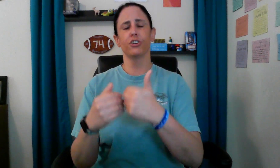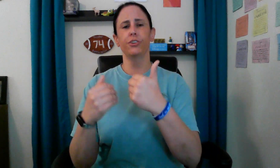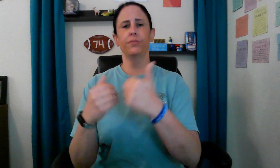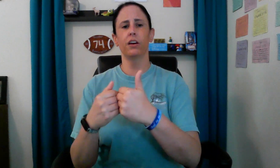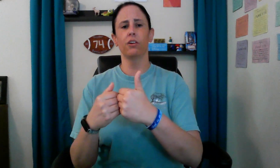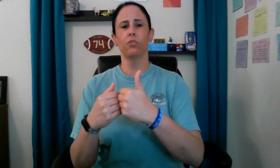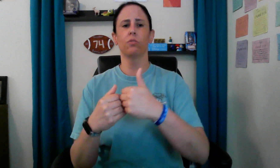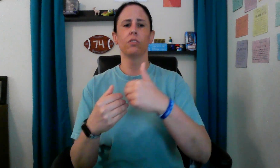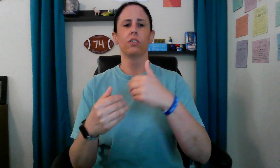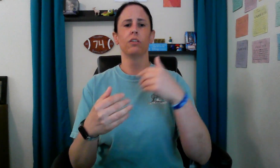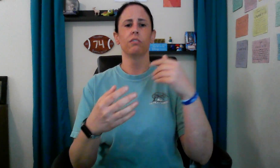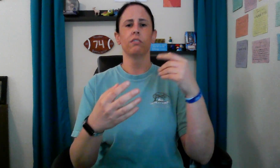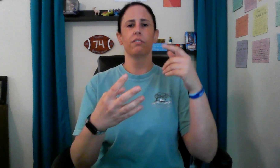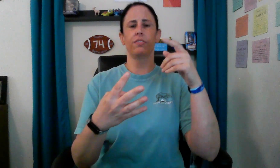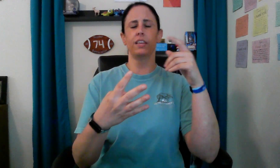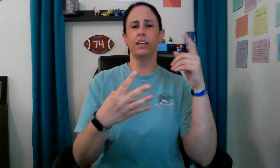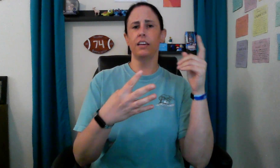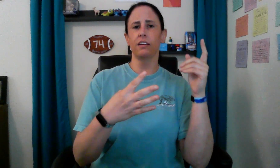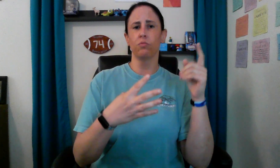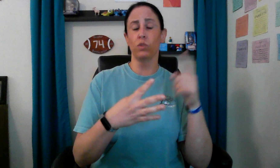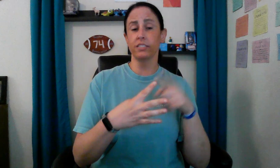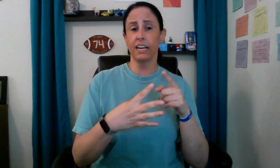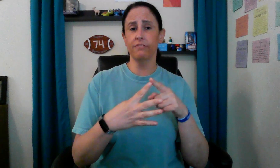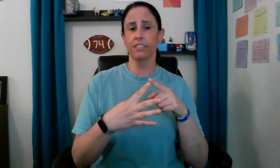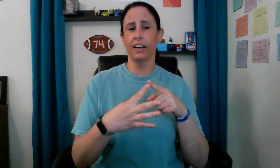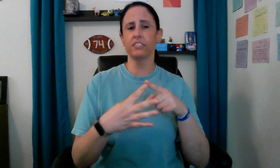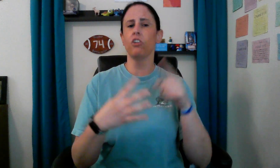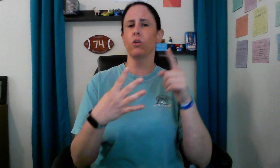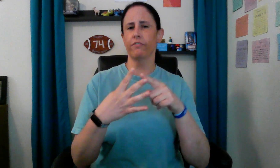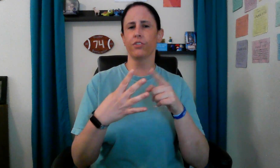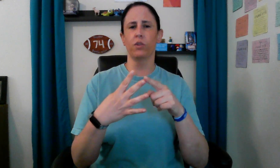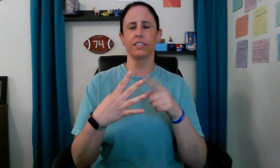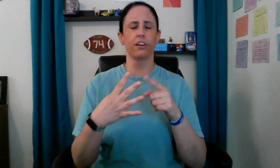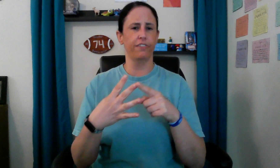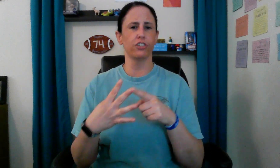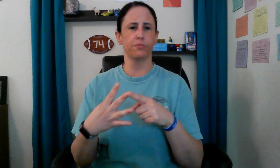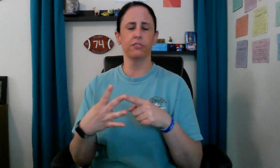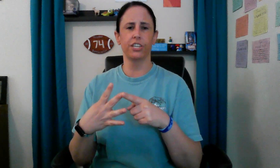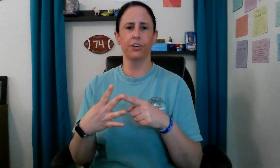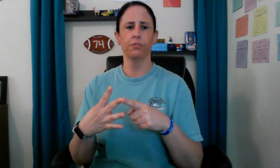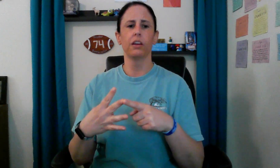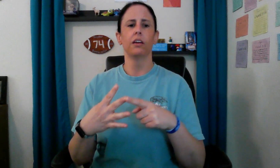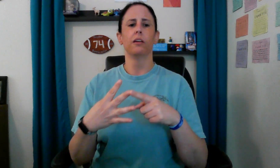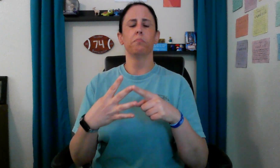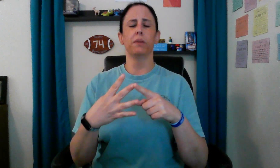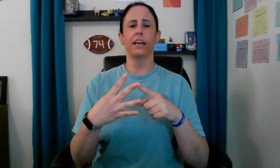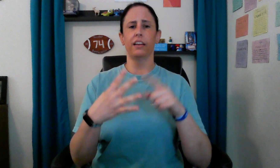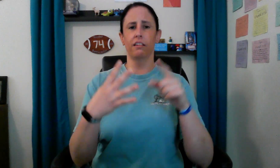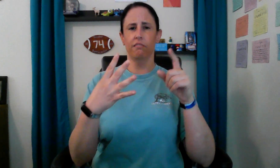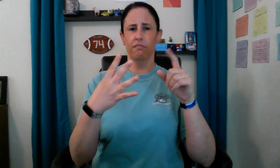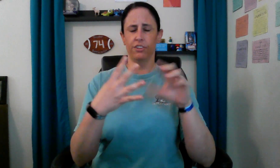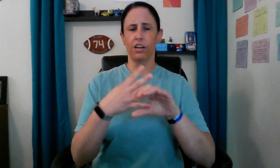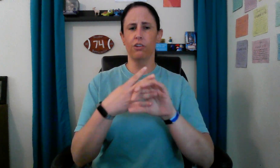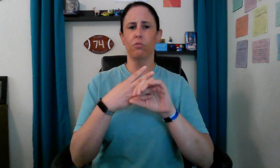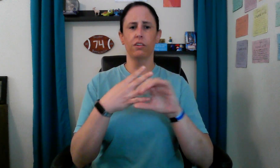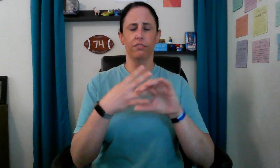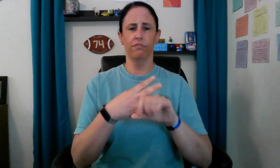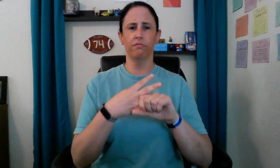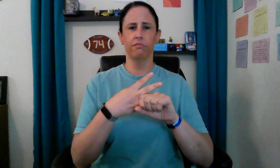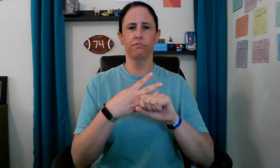you know the ones that have signs. I'll go over the ones that are fingerspelled too. But know